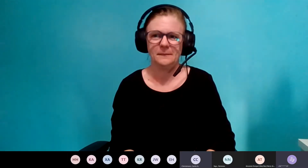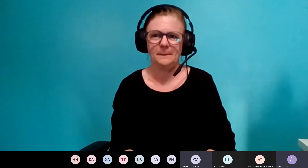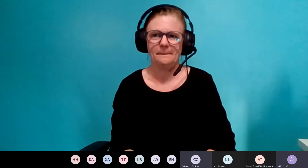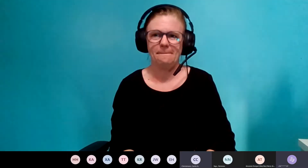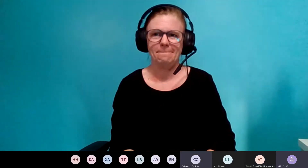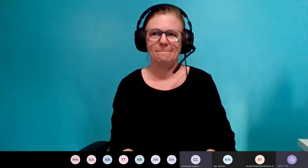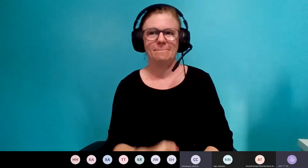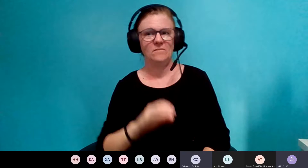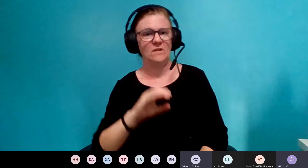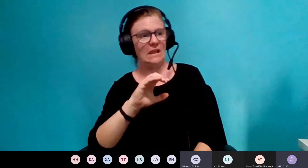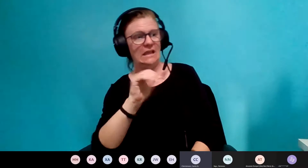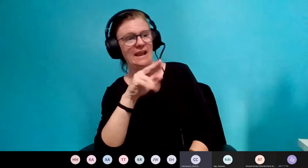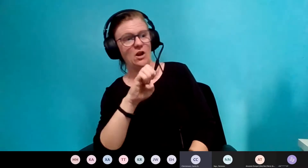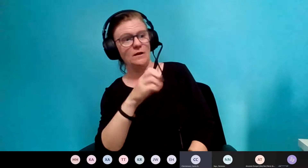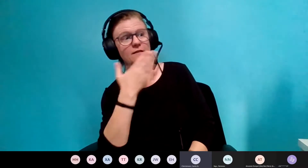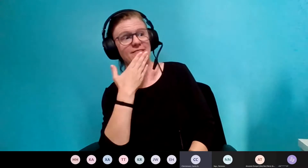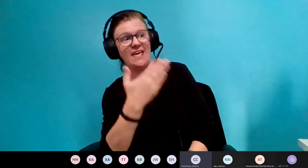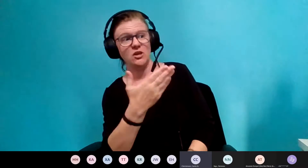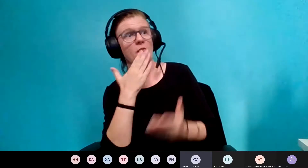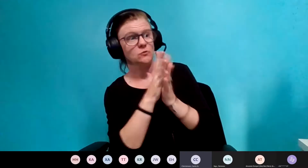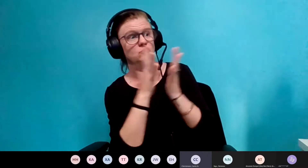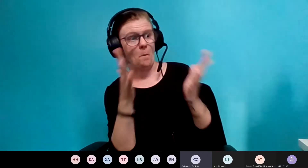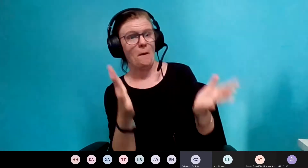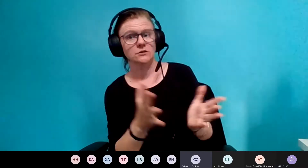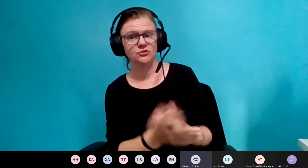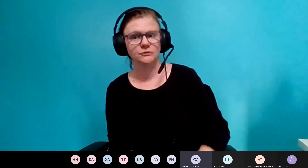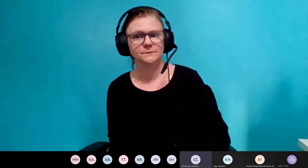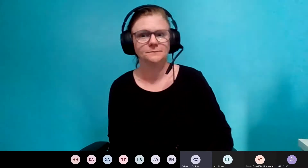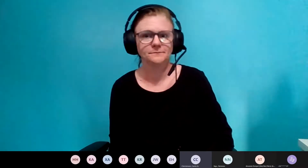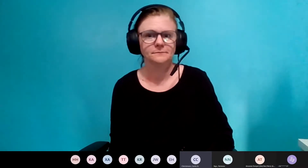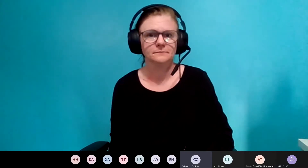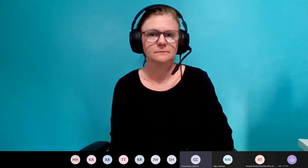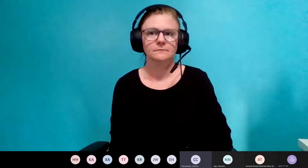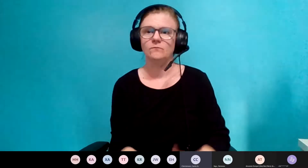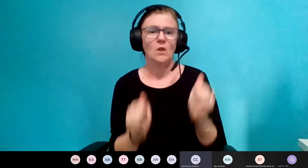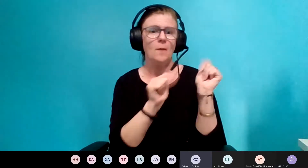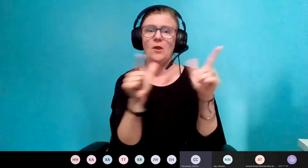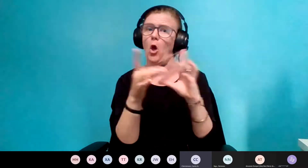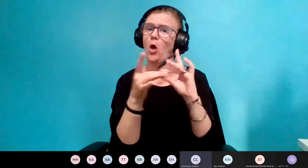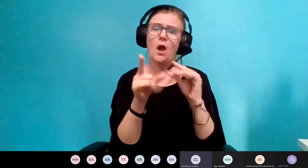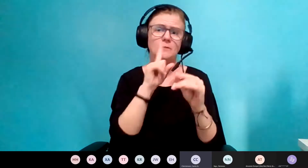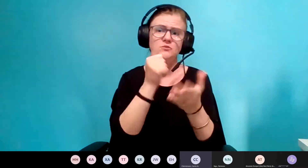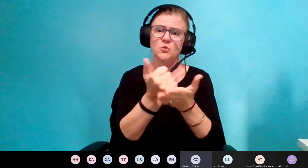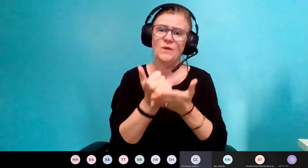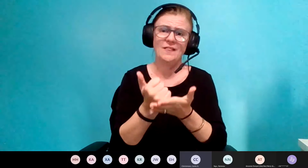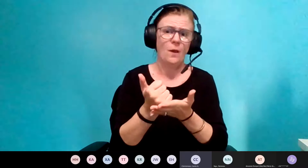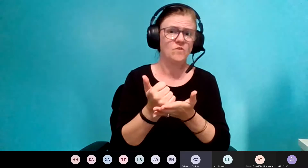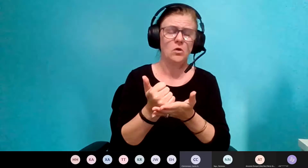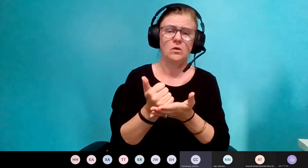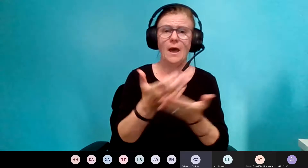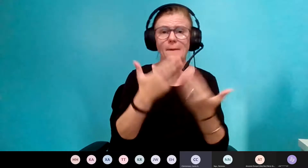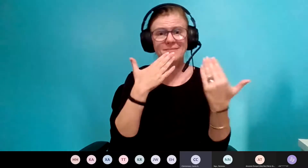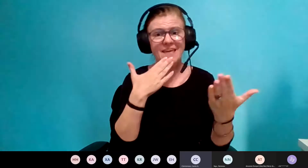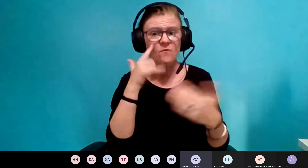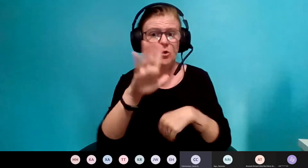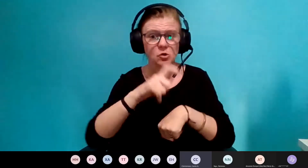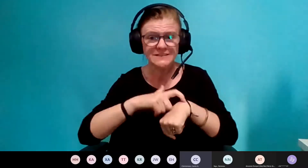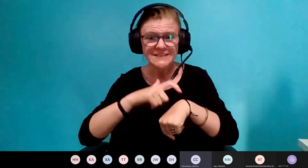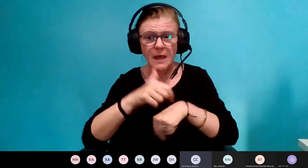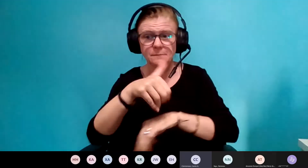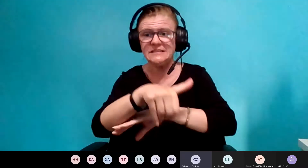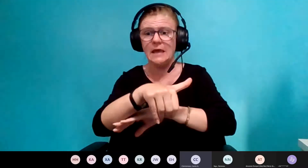That was great, by the way. Thank you so much. All the comments are very helpful. Really grateful for your time